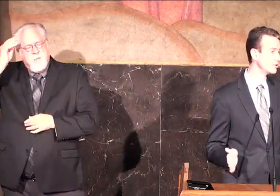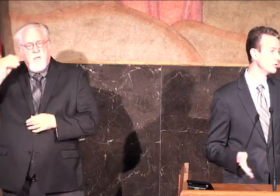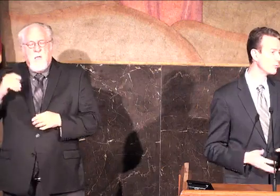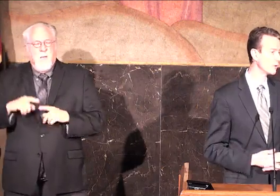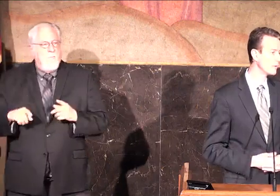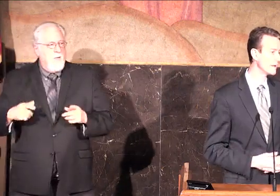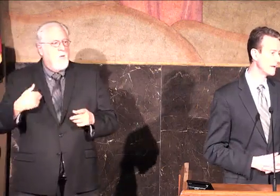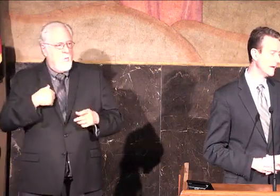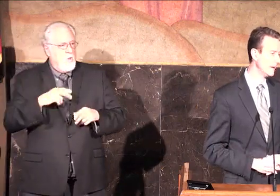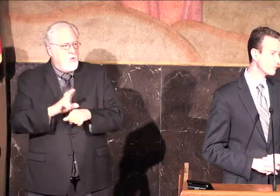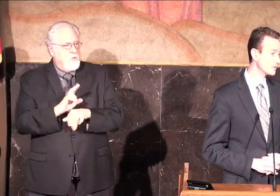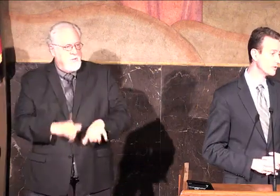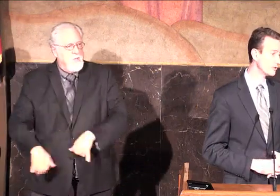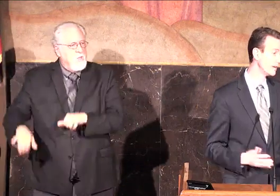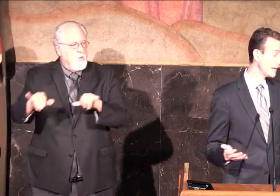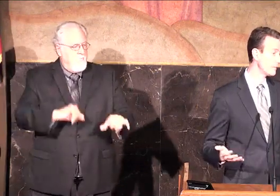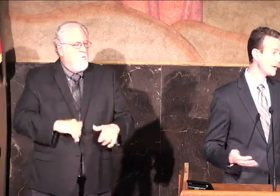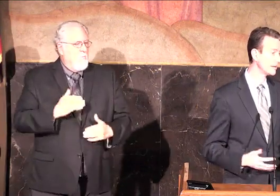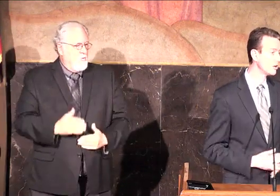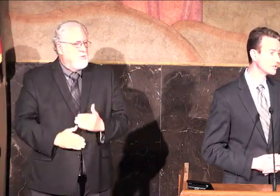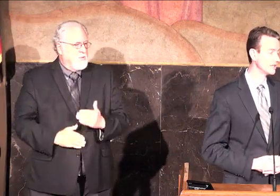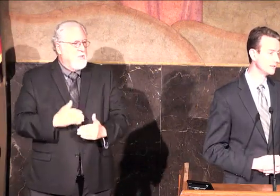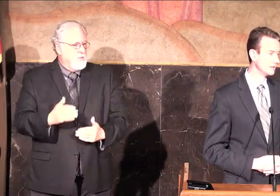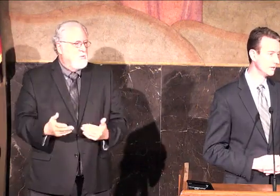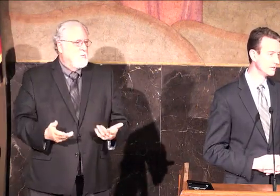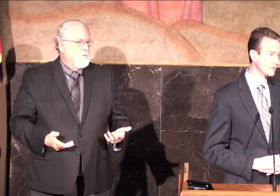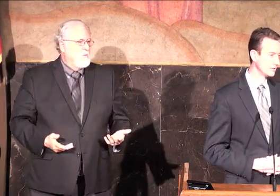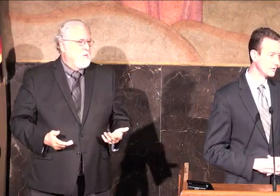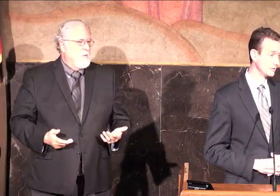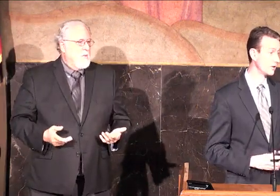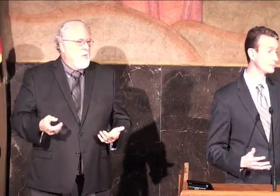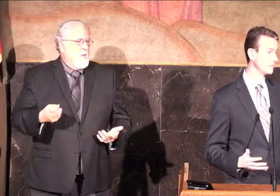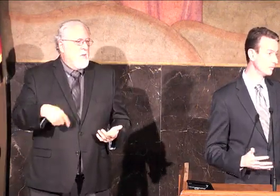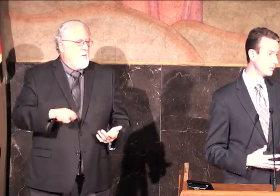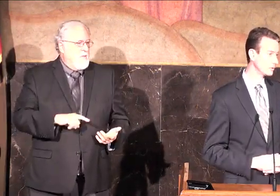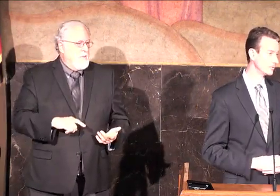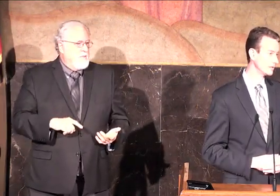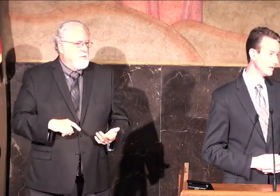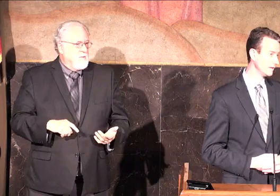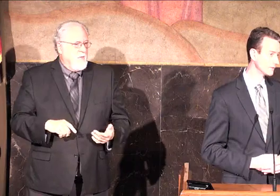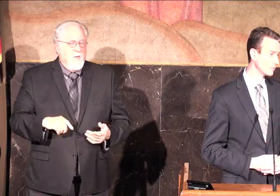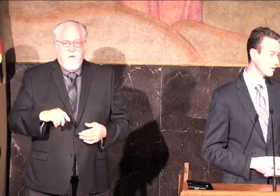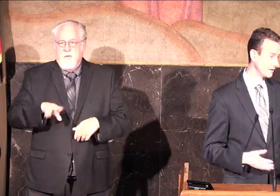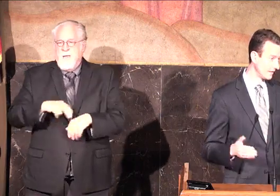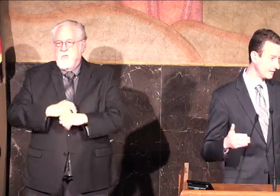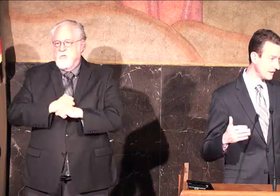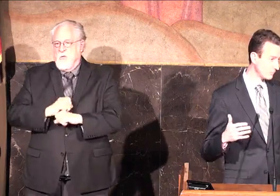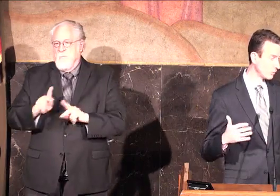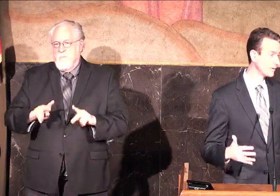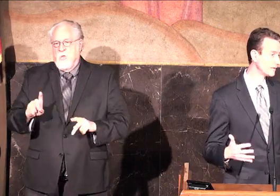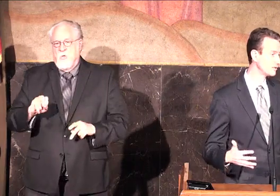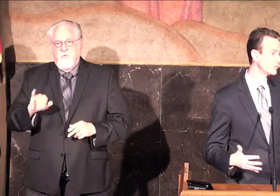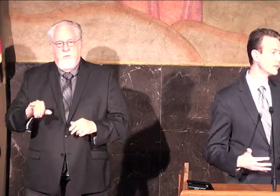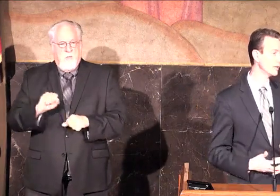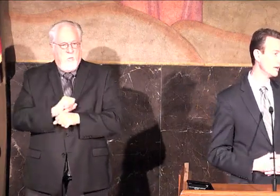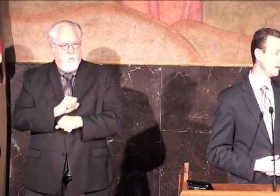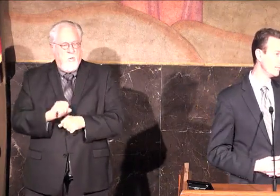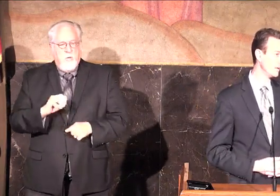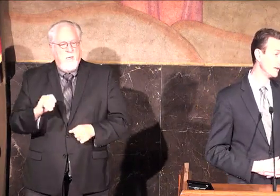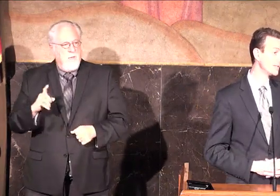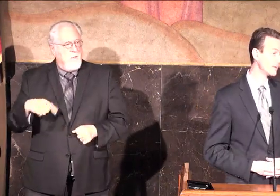using a uniform procedure, and by and large, again, these are guards people who are doing this work, and one thing that they do